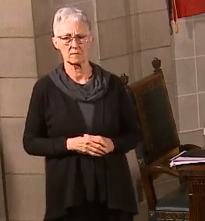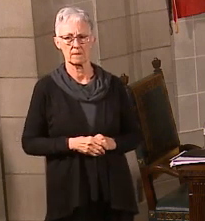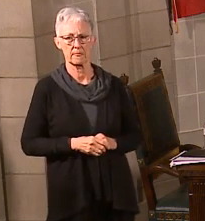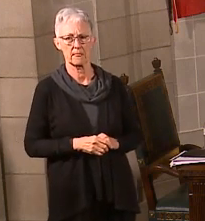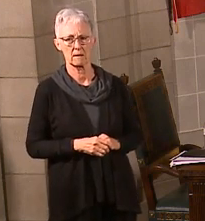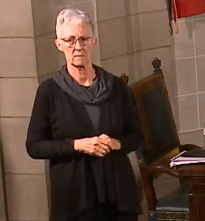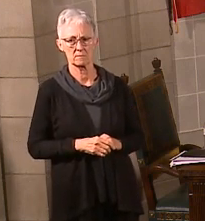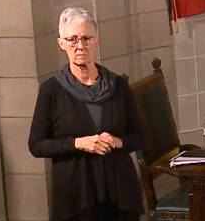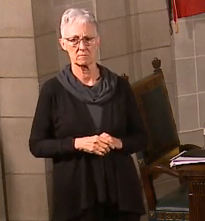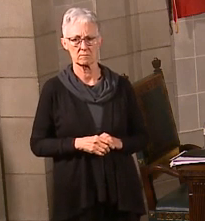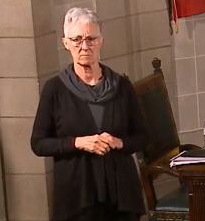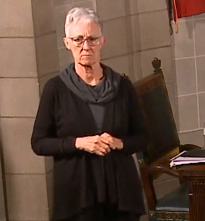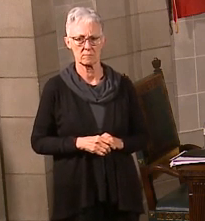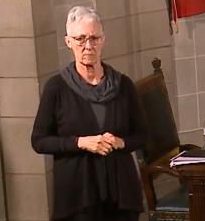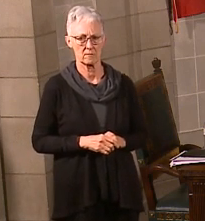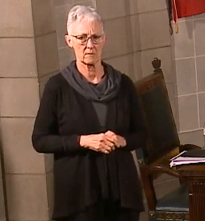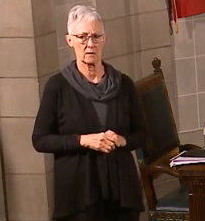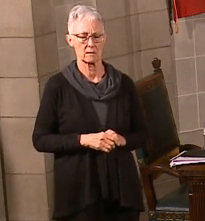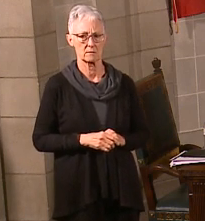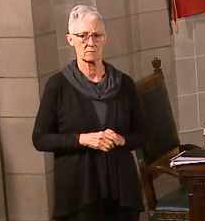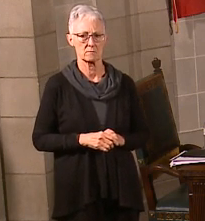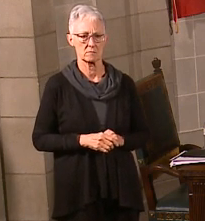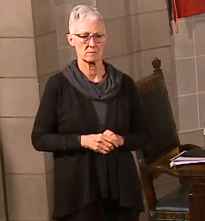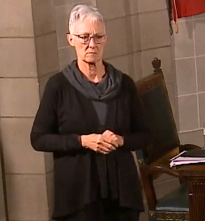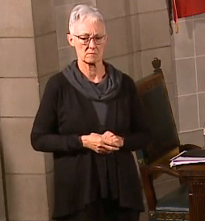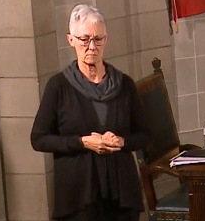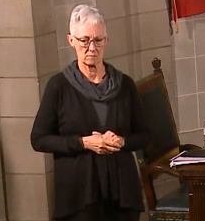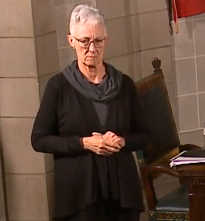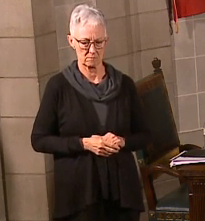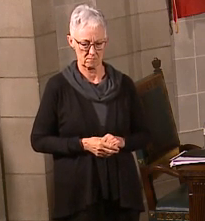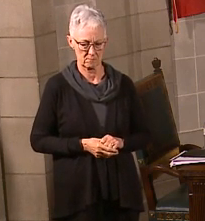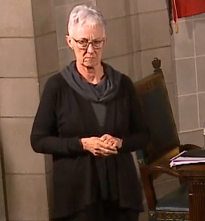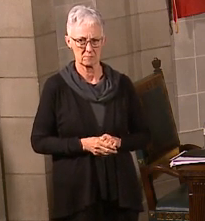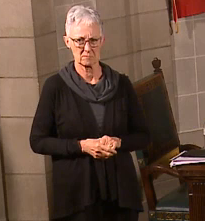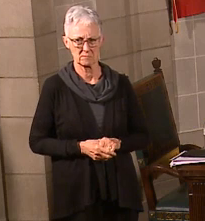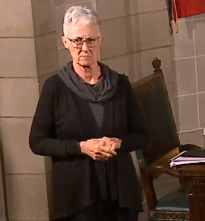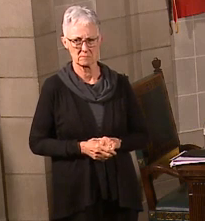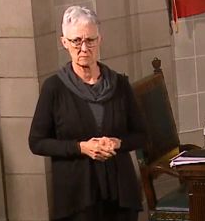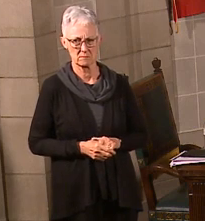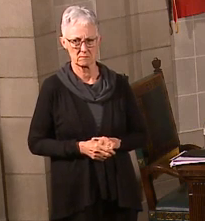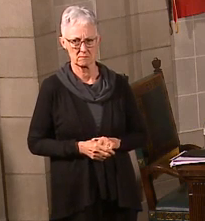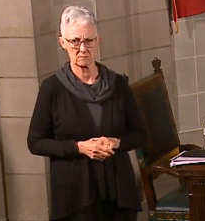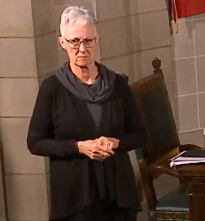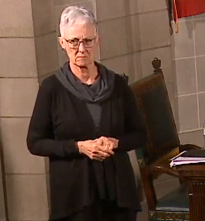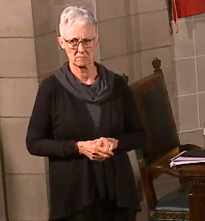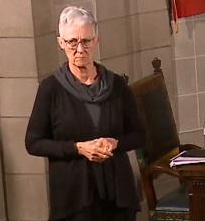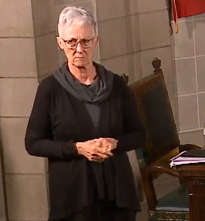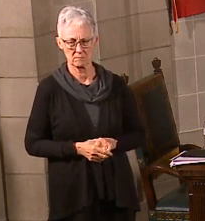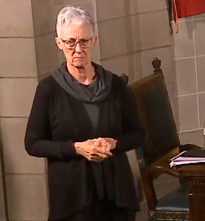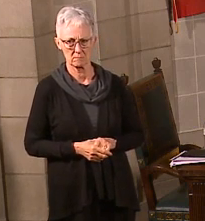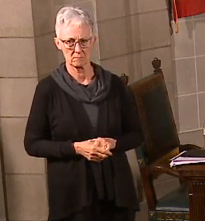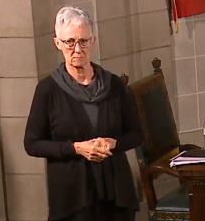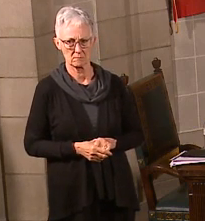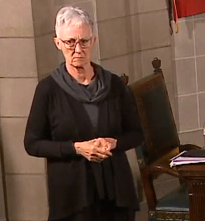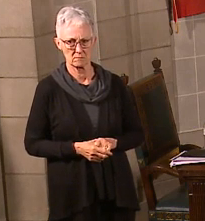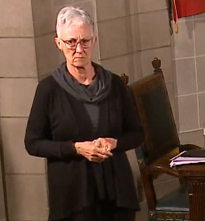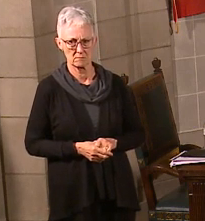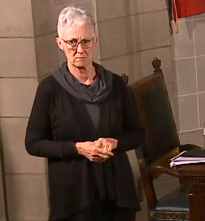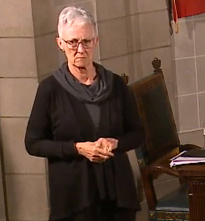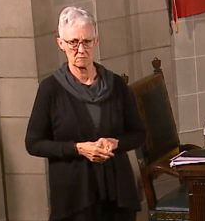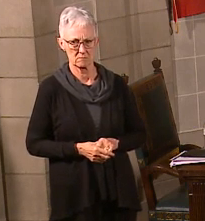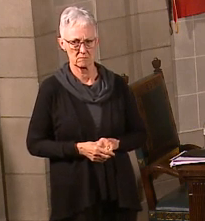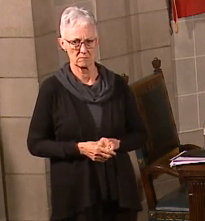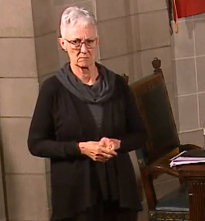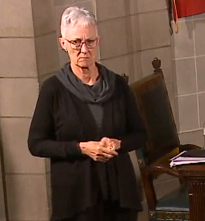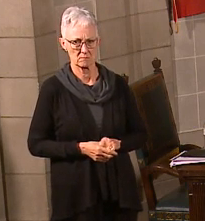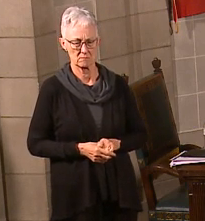Trump and the other governors. If and when you were to say, we're looking to ease some of these restrictions, you have this 21-day plan in place,